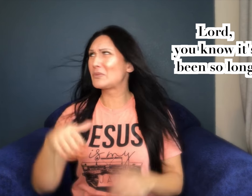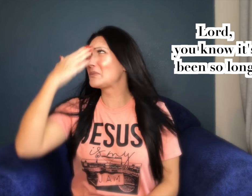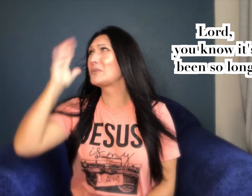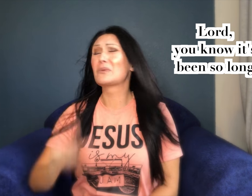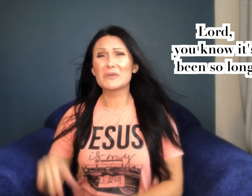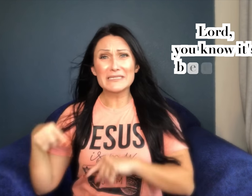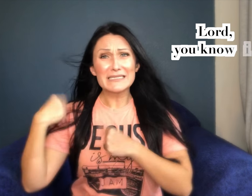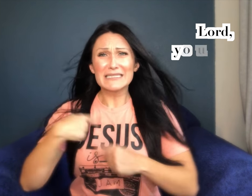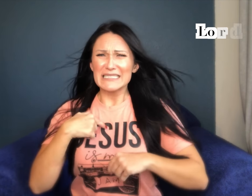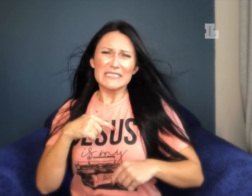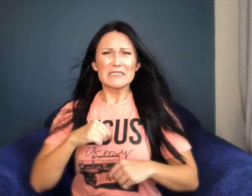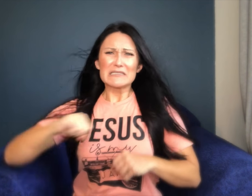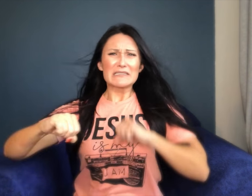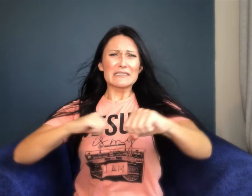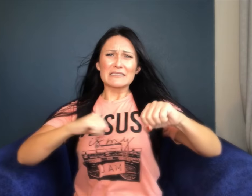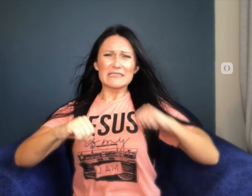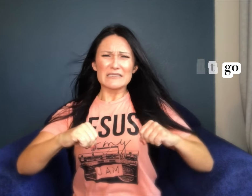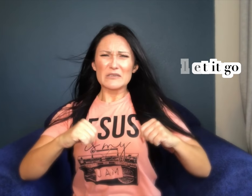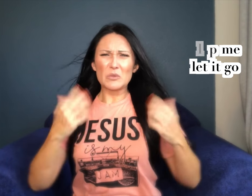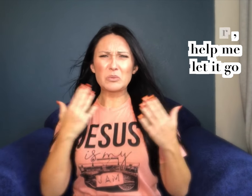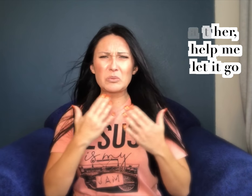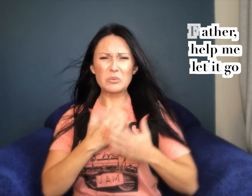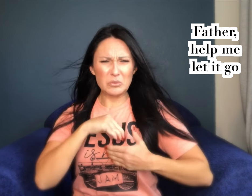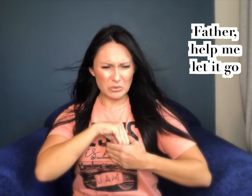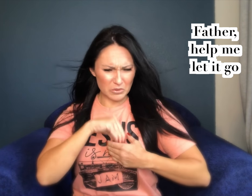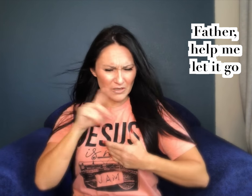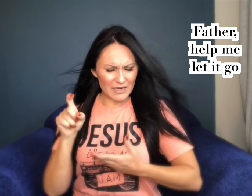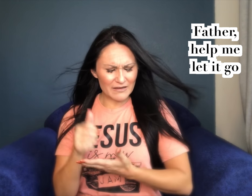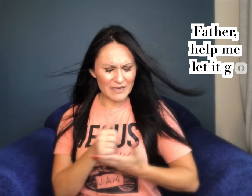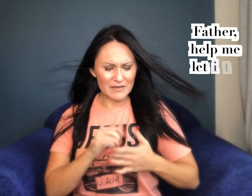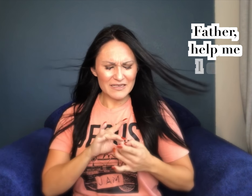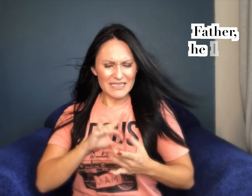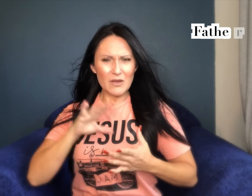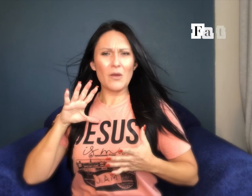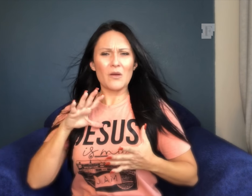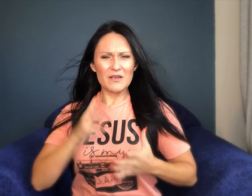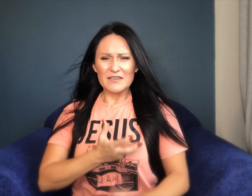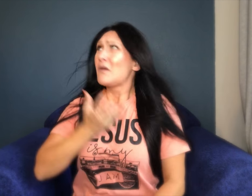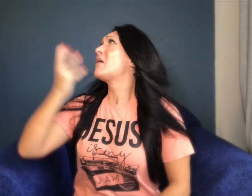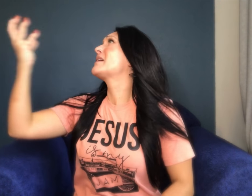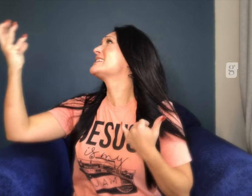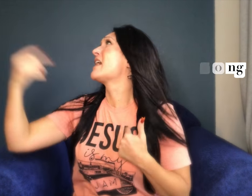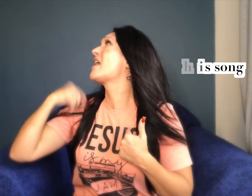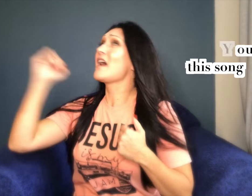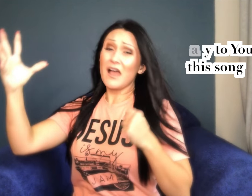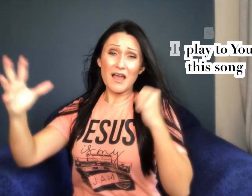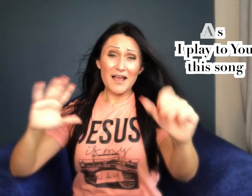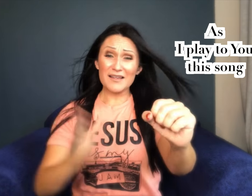been so long. Father, help me let it go. As I play to you this song, I